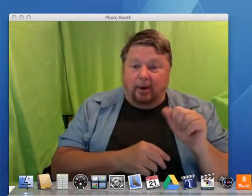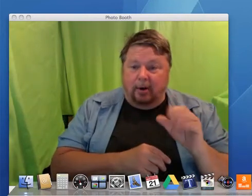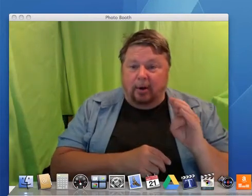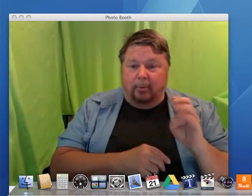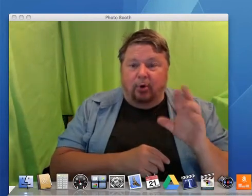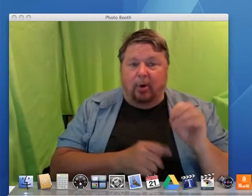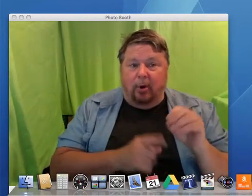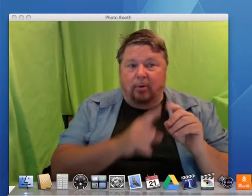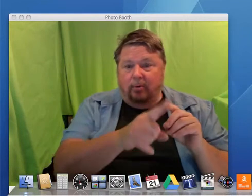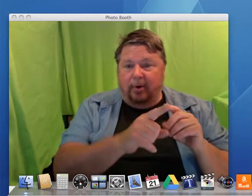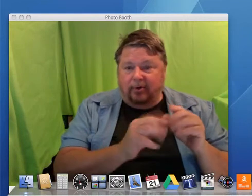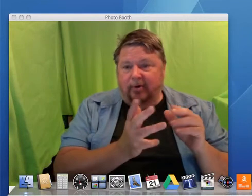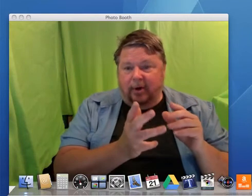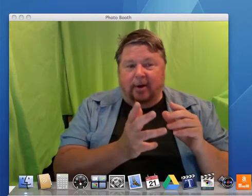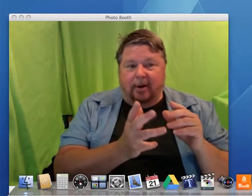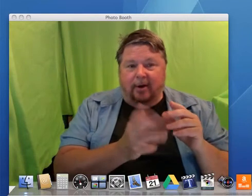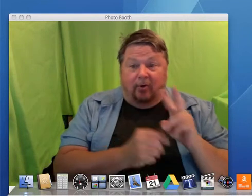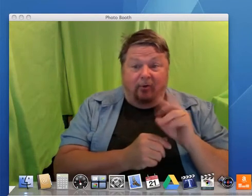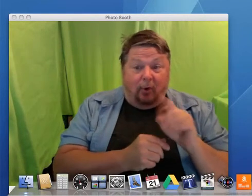Volta Bureau, which